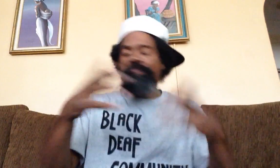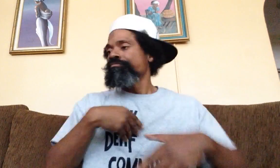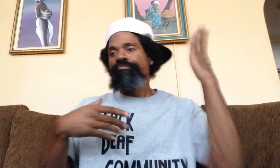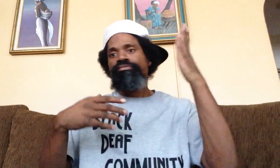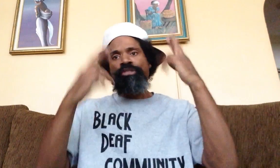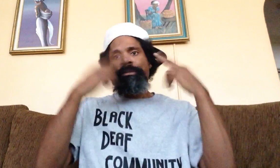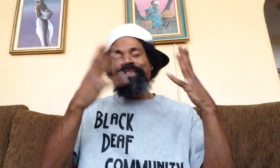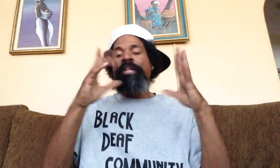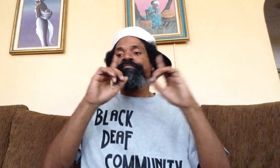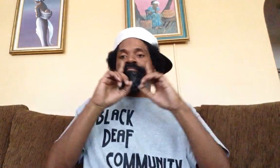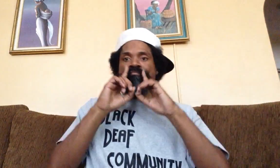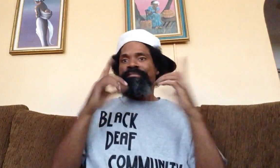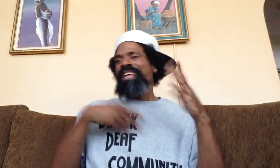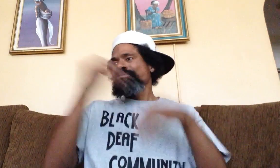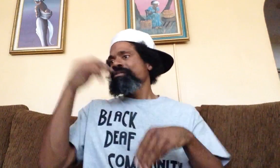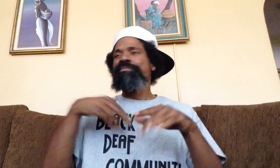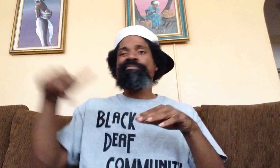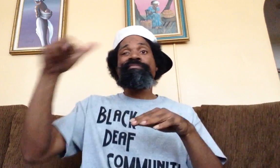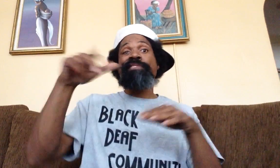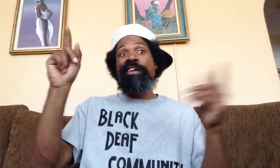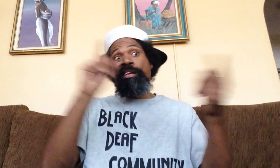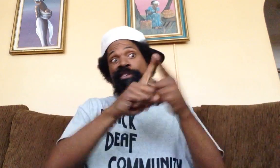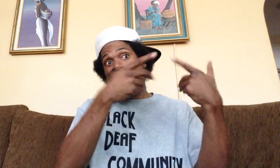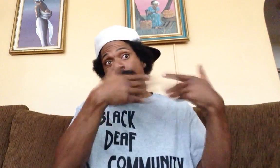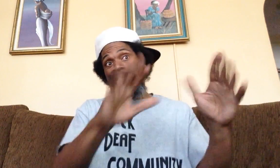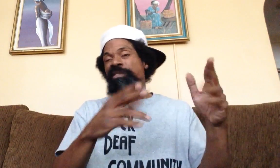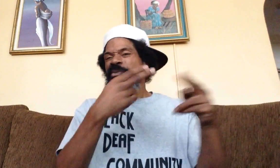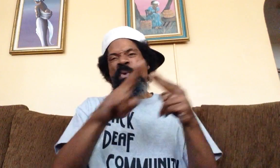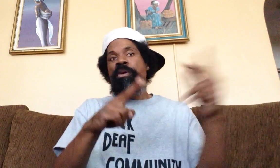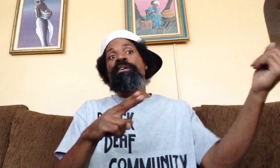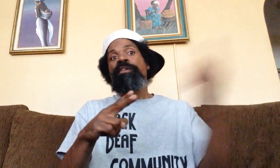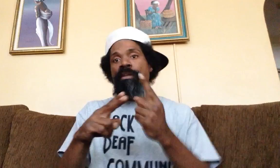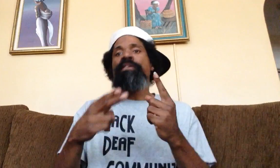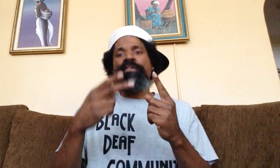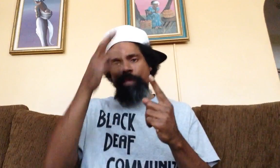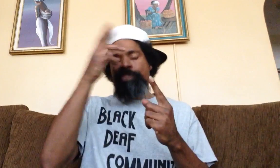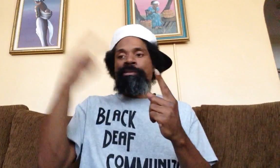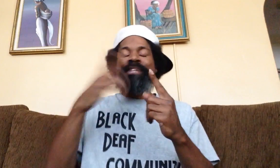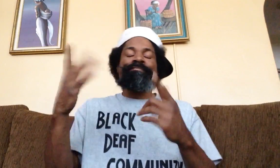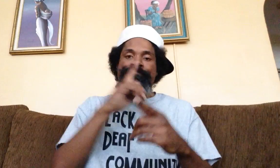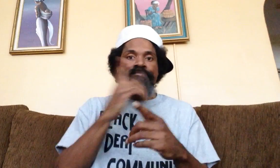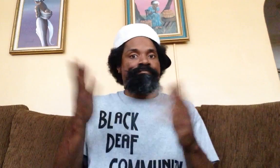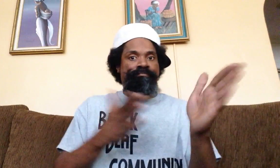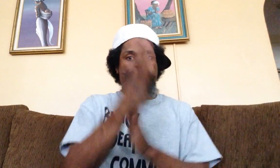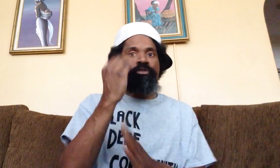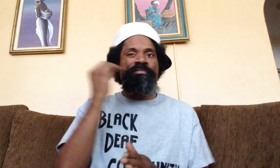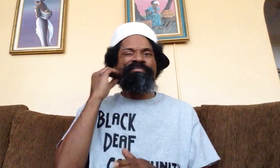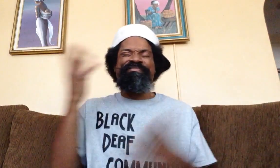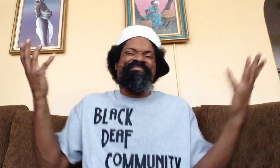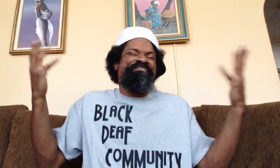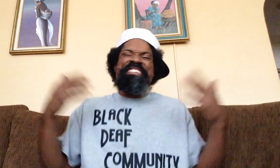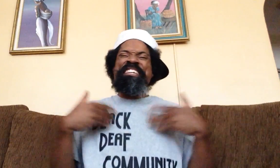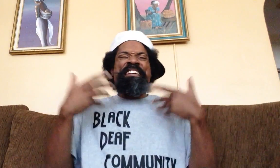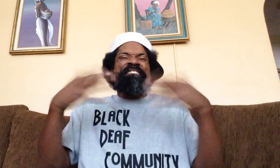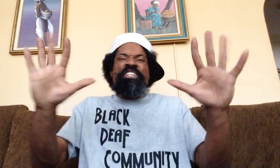then, Michael, that people around the league will rejoice that this is the end of dirty basketball? I hope so, except for Detroit. I mean, and you saw what type